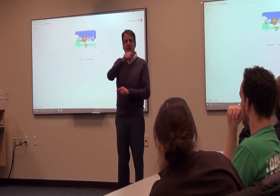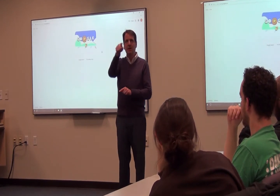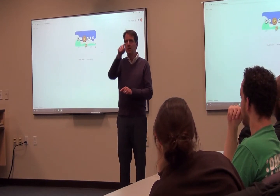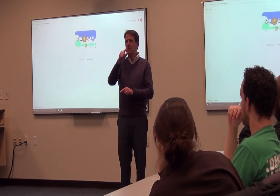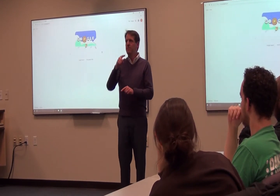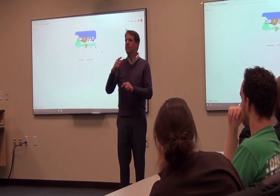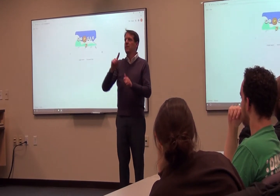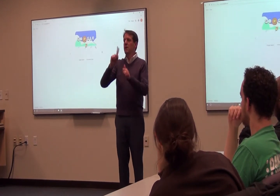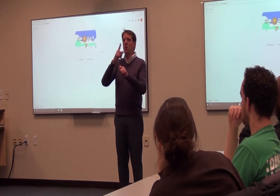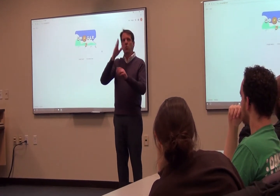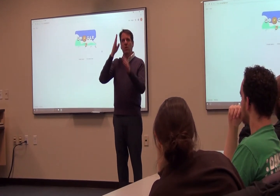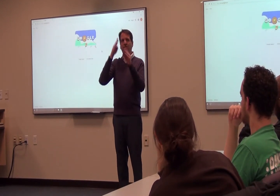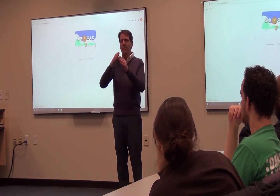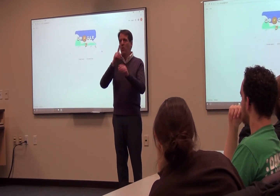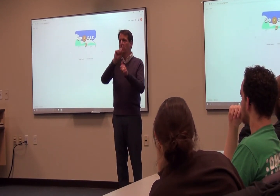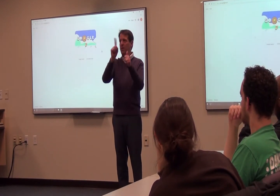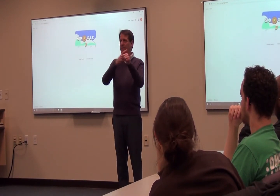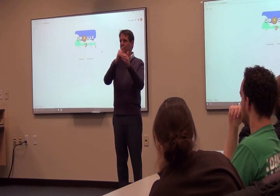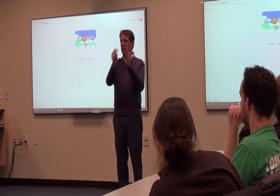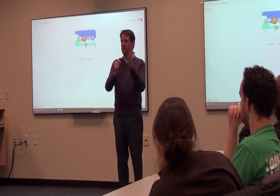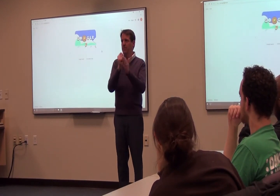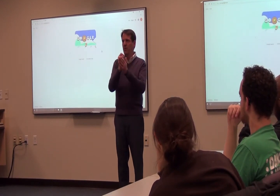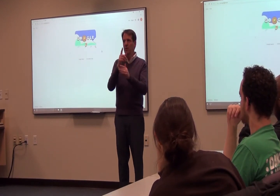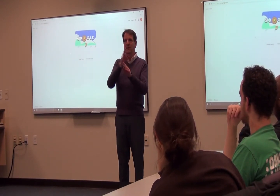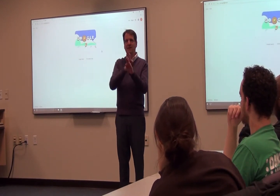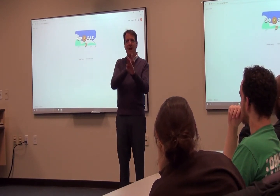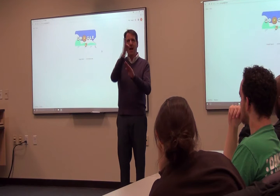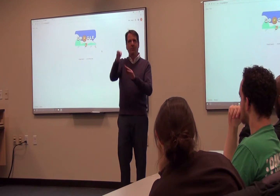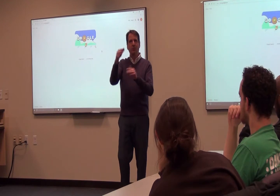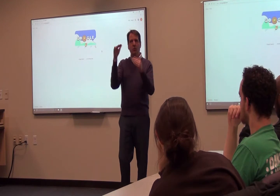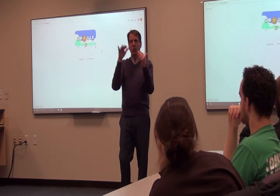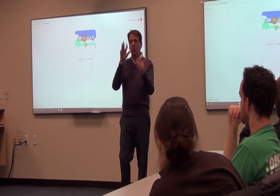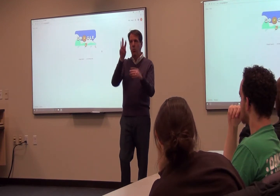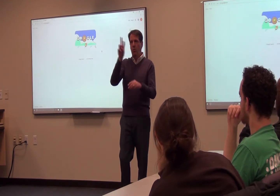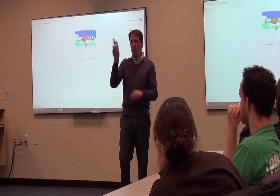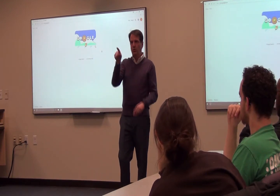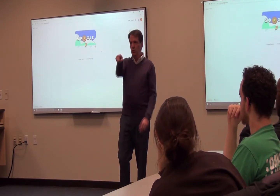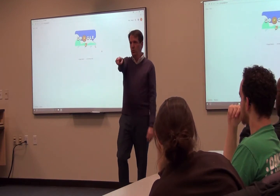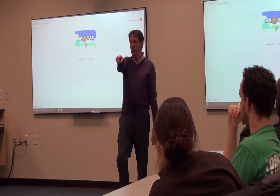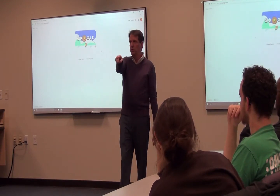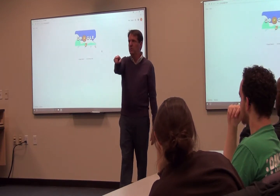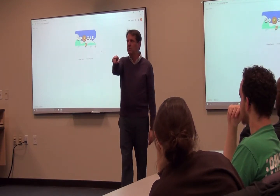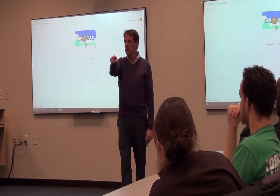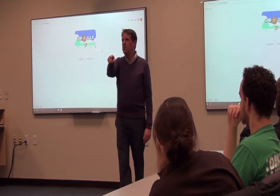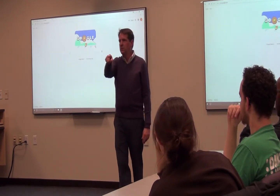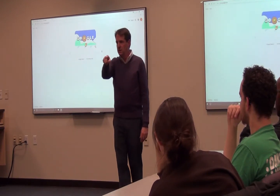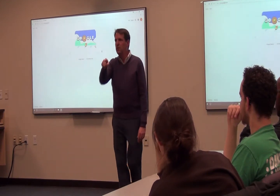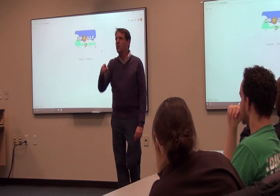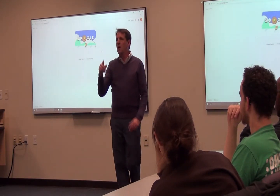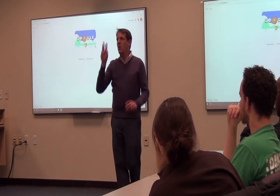So both we'll be talking about during the presentations tonight. The first period was after World War II.